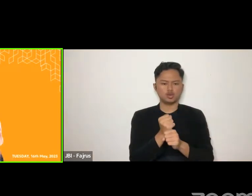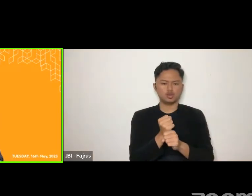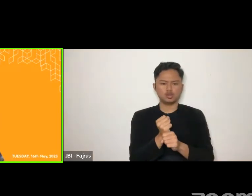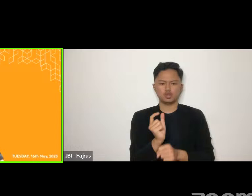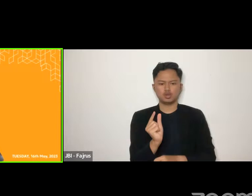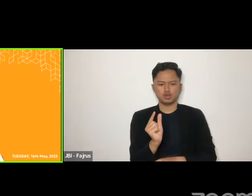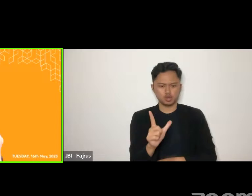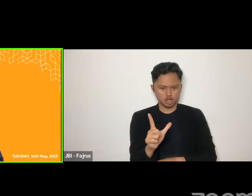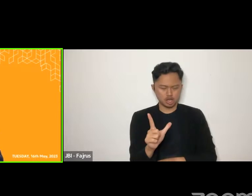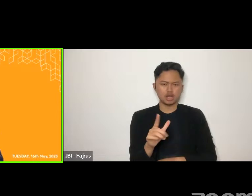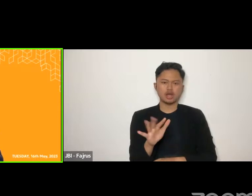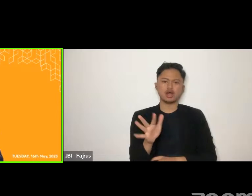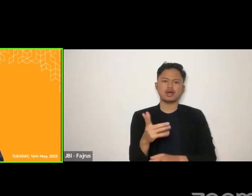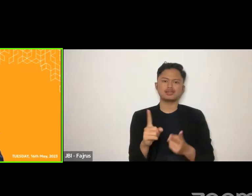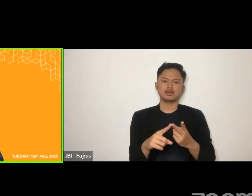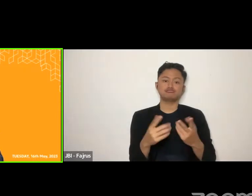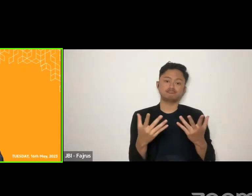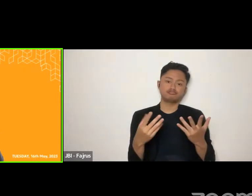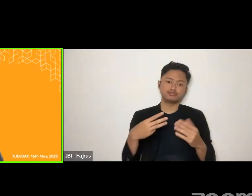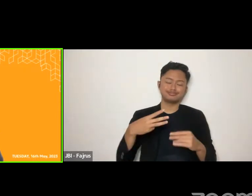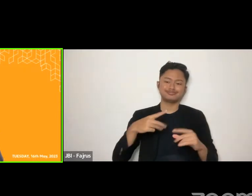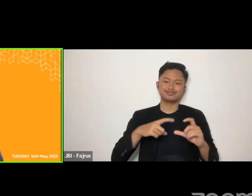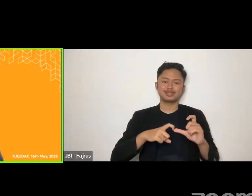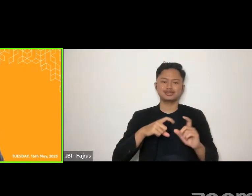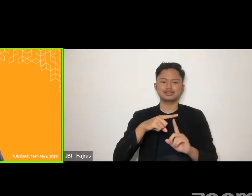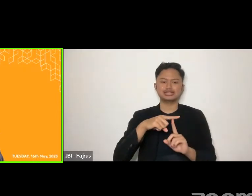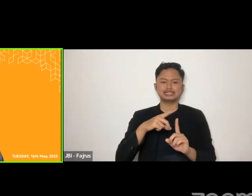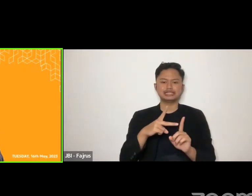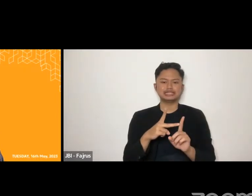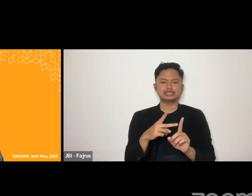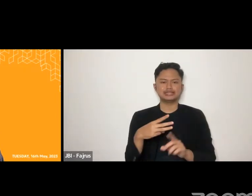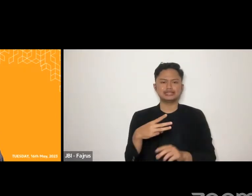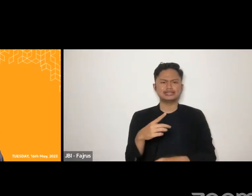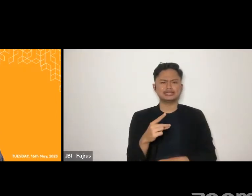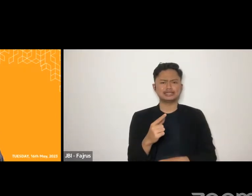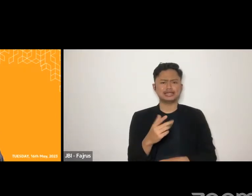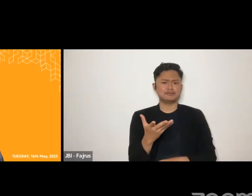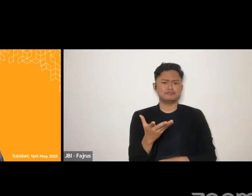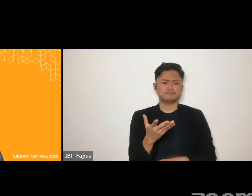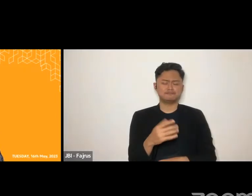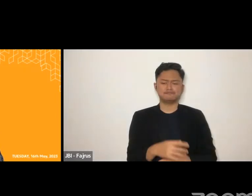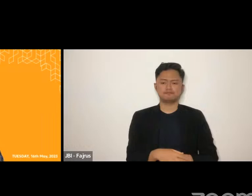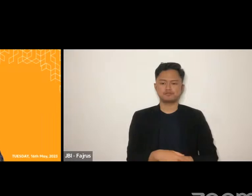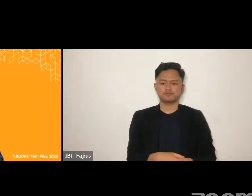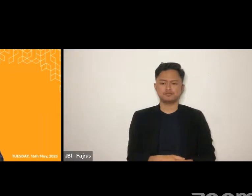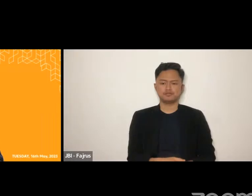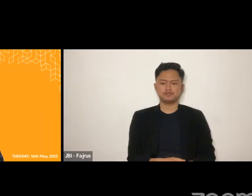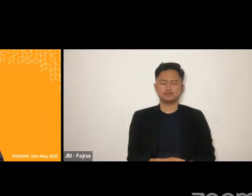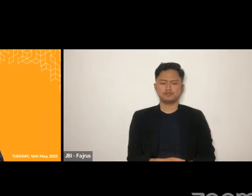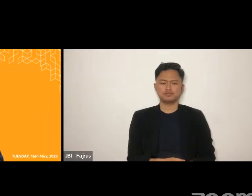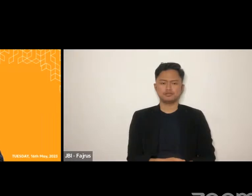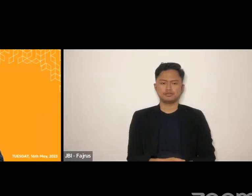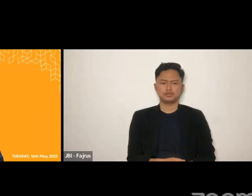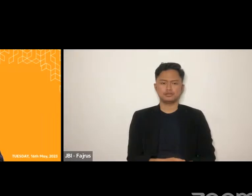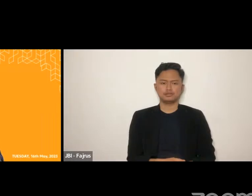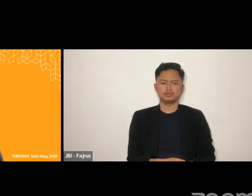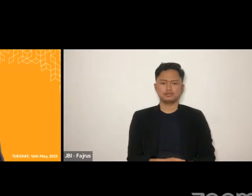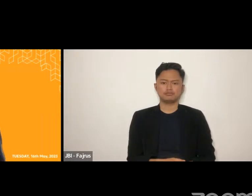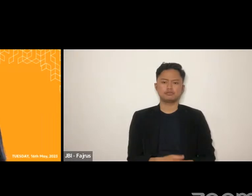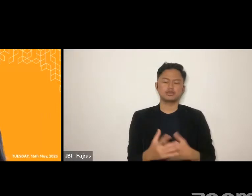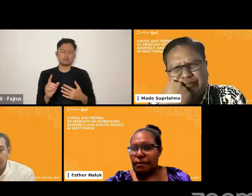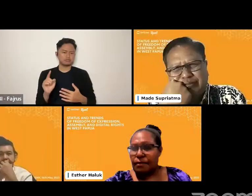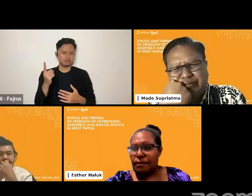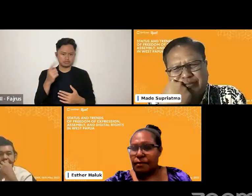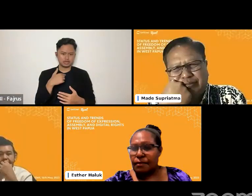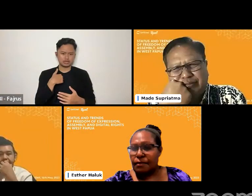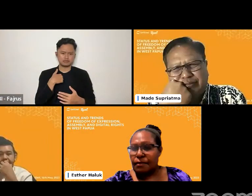and maybe Ka Esther, you can add on. I might be able to answer a little bit on the first